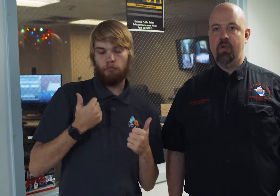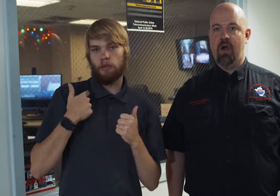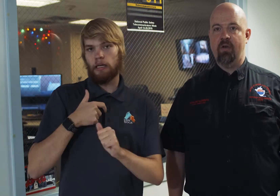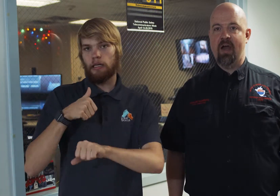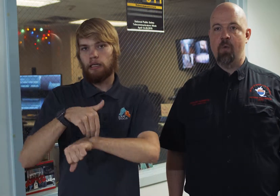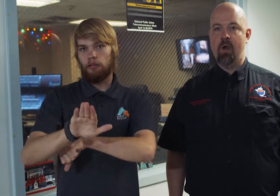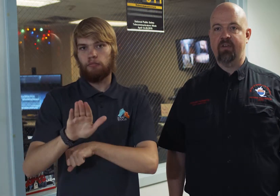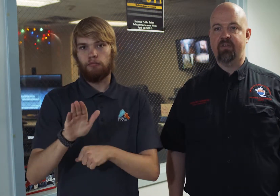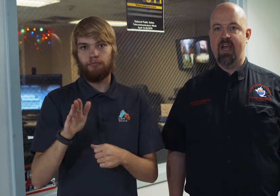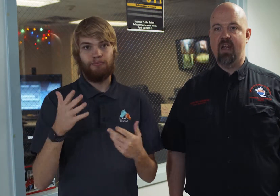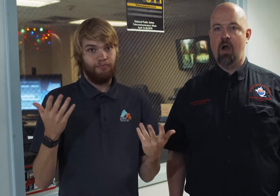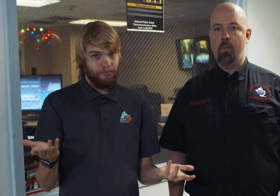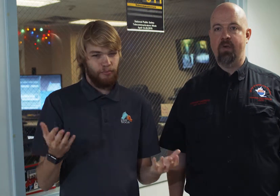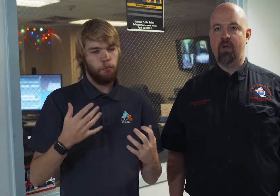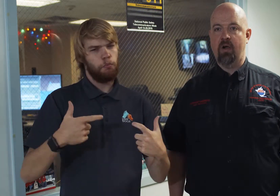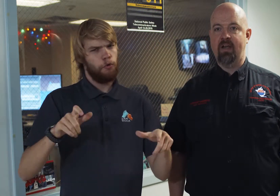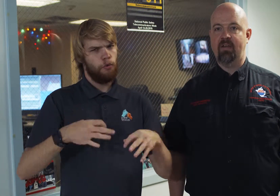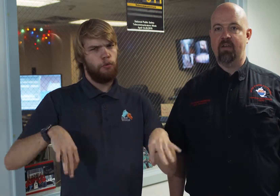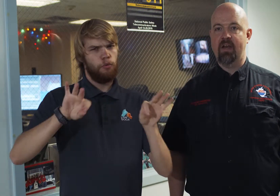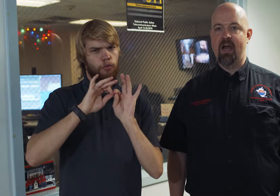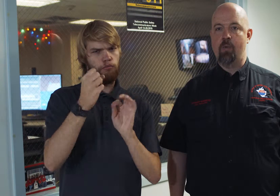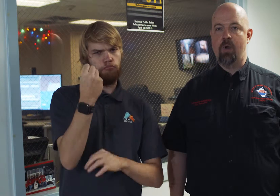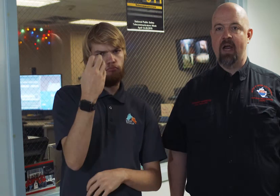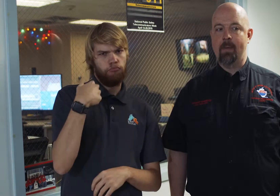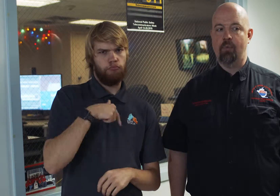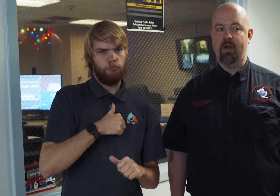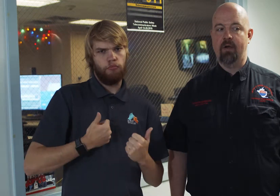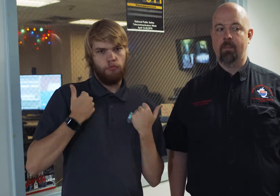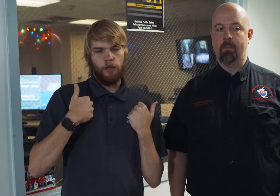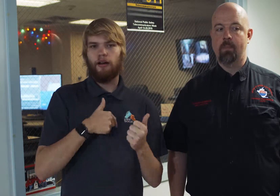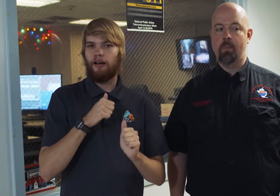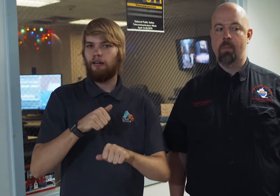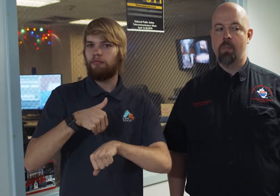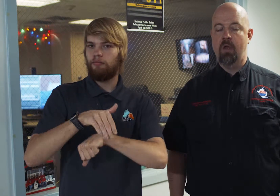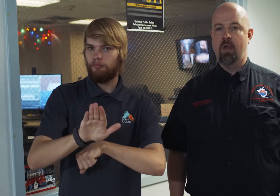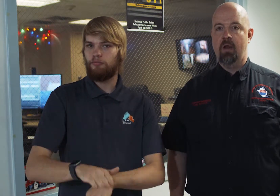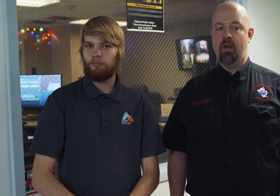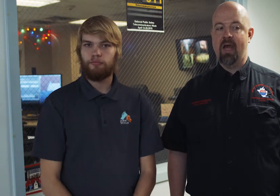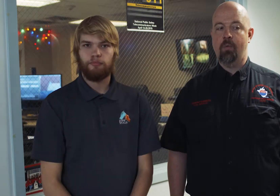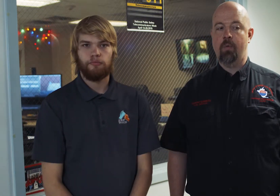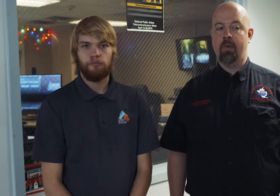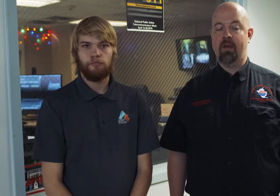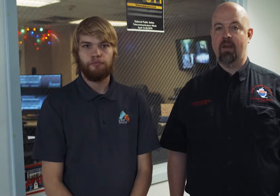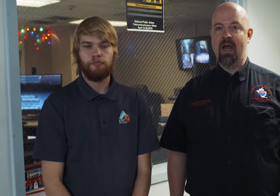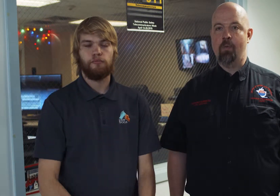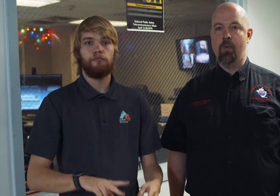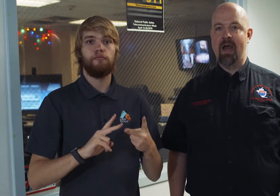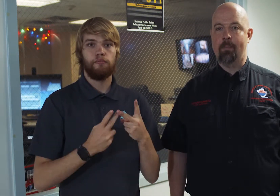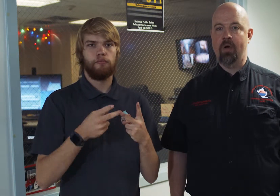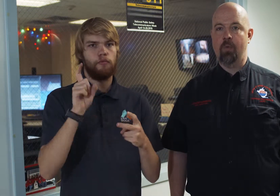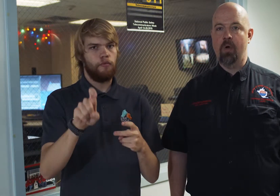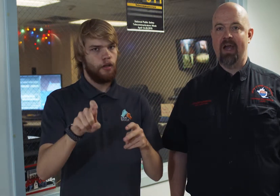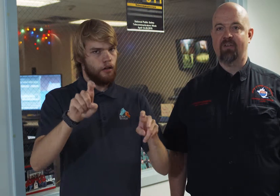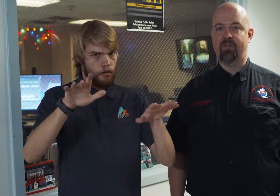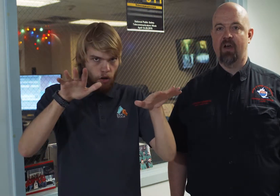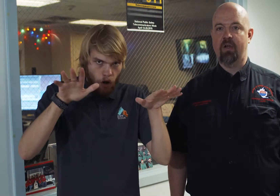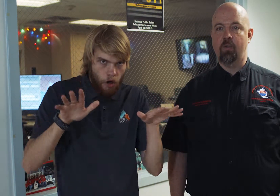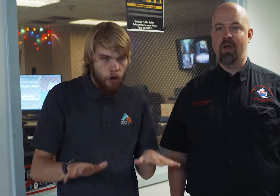call 911, stay calm when talking to the 911 operator. The 911 operator will ask the following